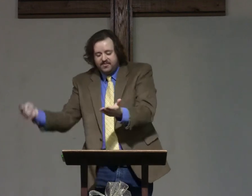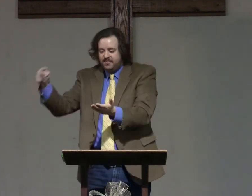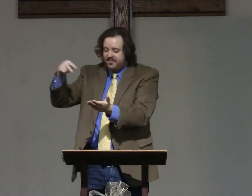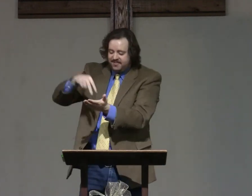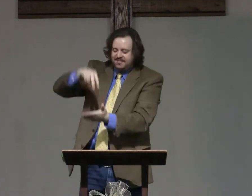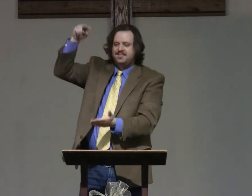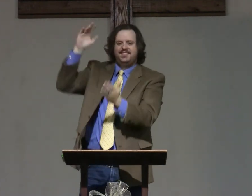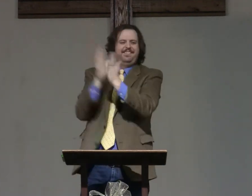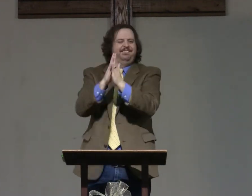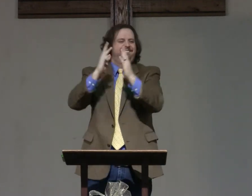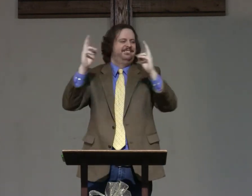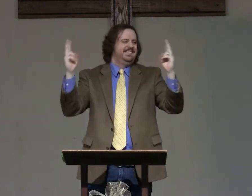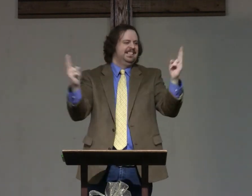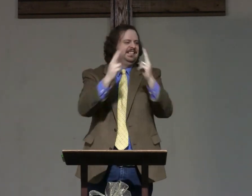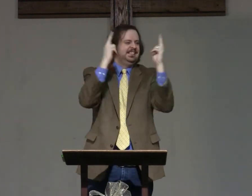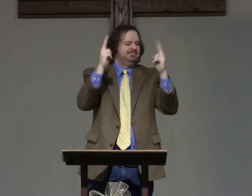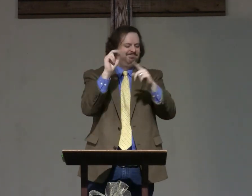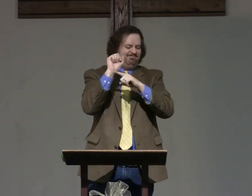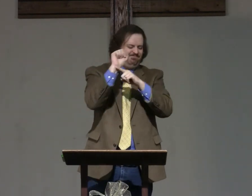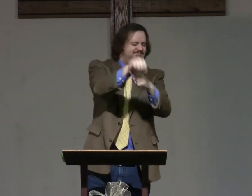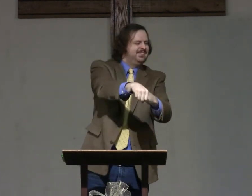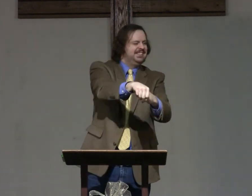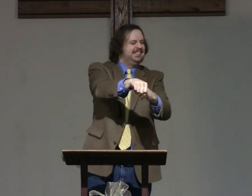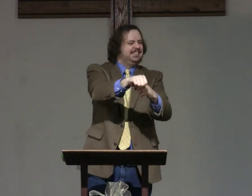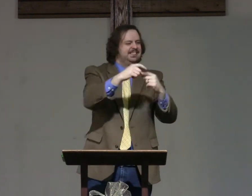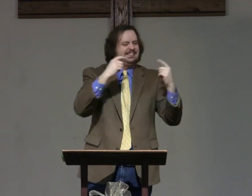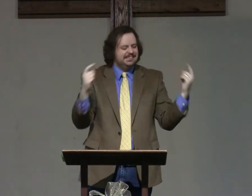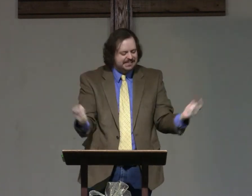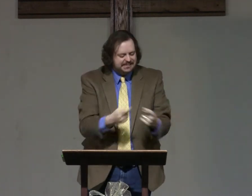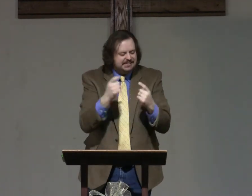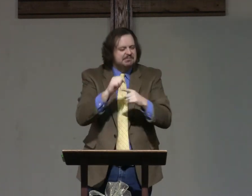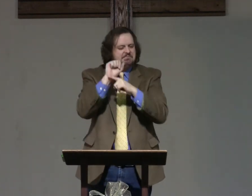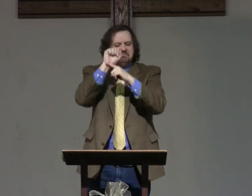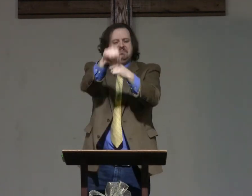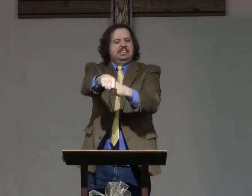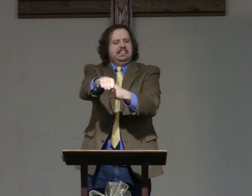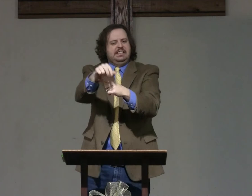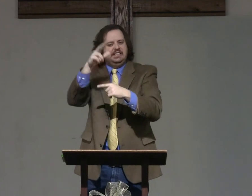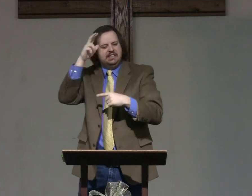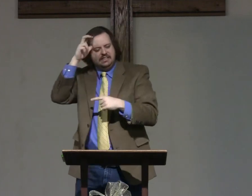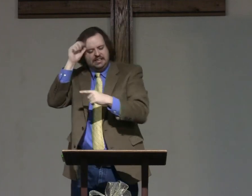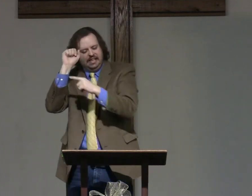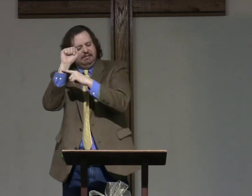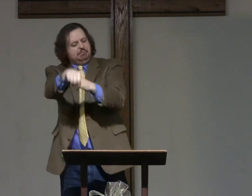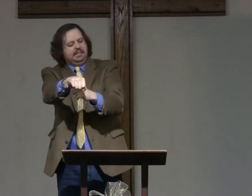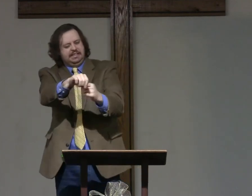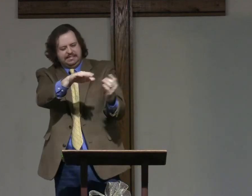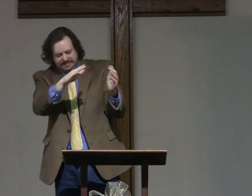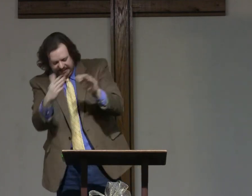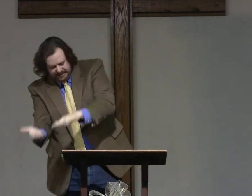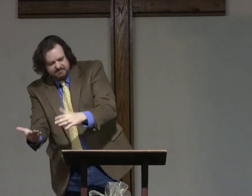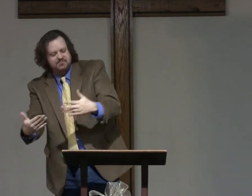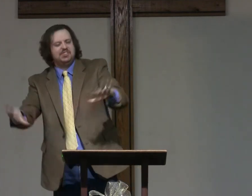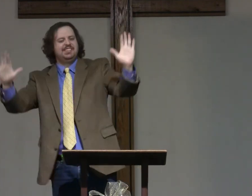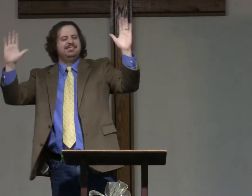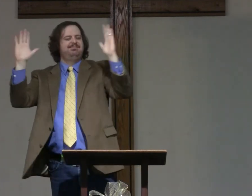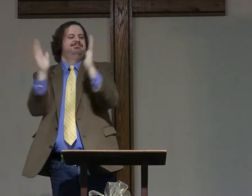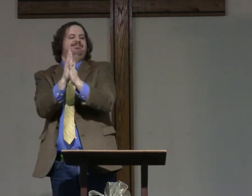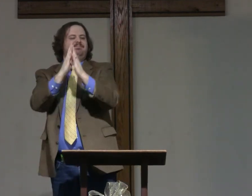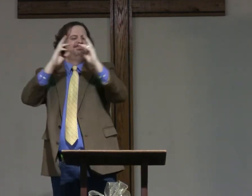and crucified and resurrected and won his victory over sin and over the devil and